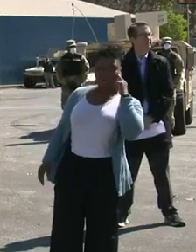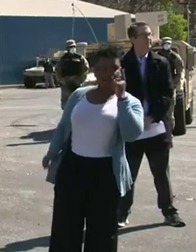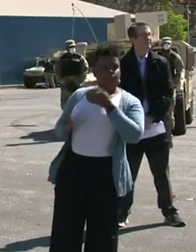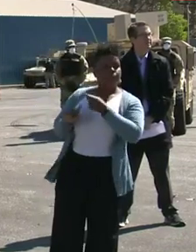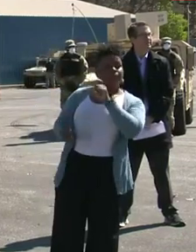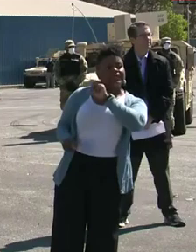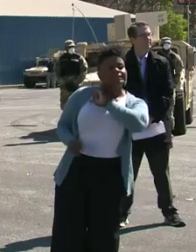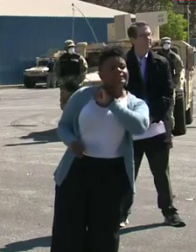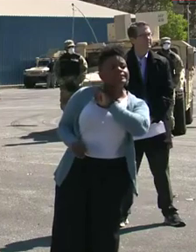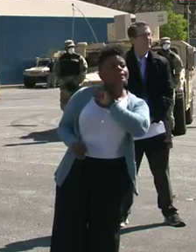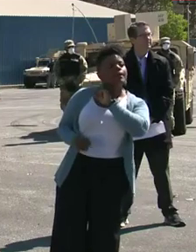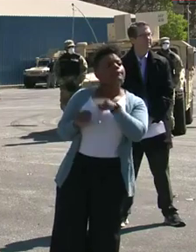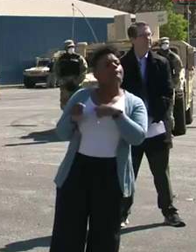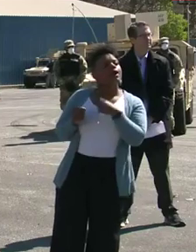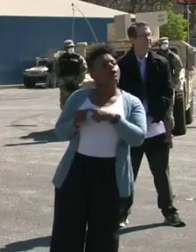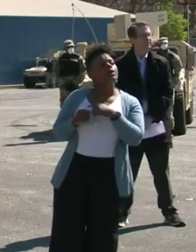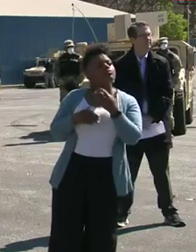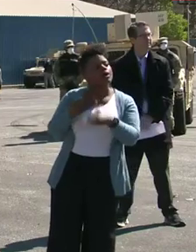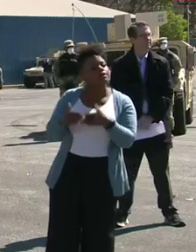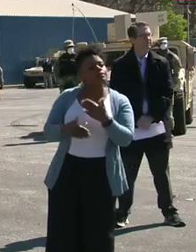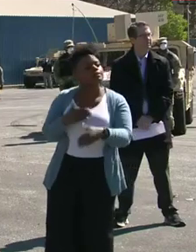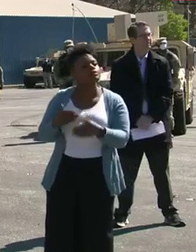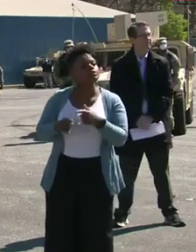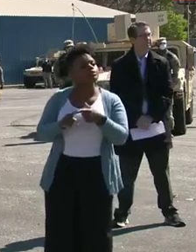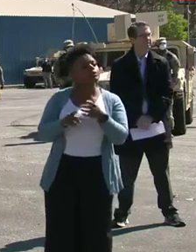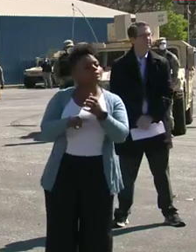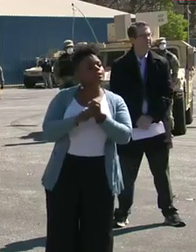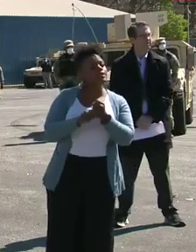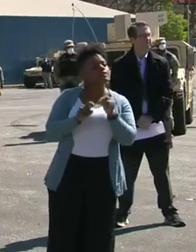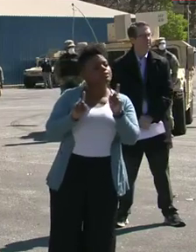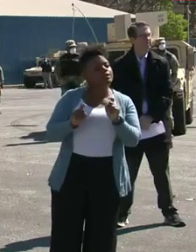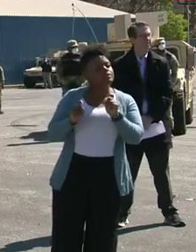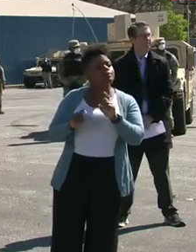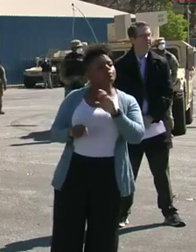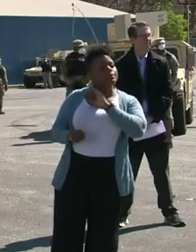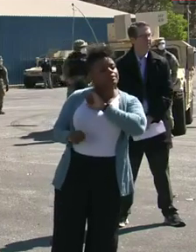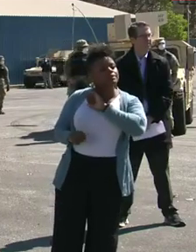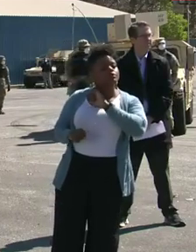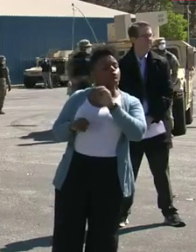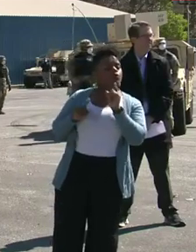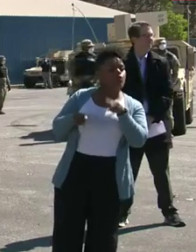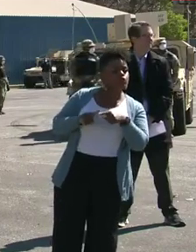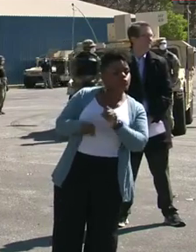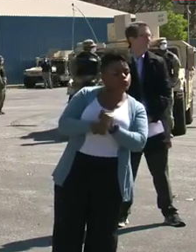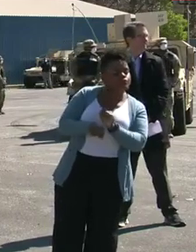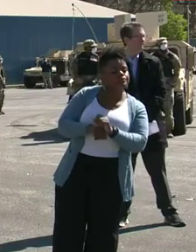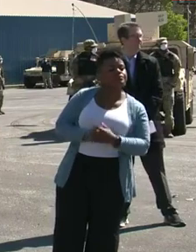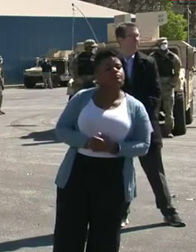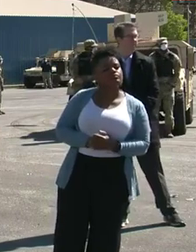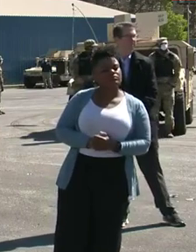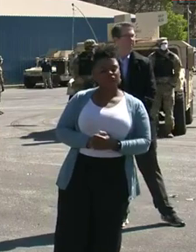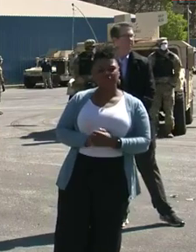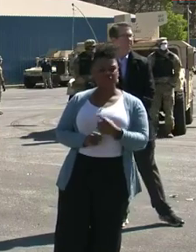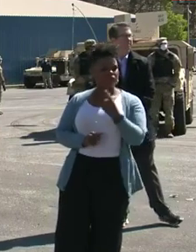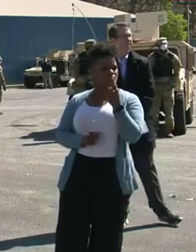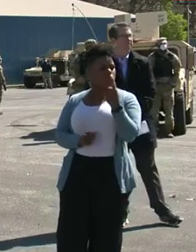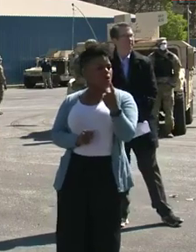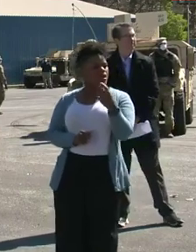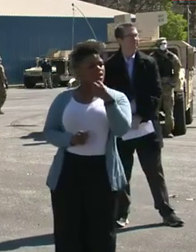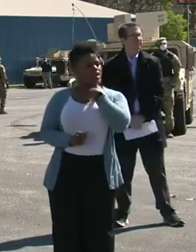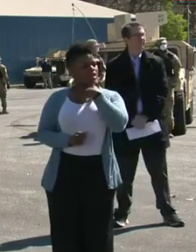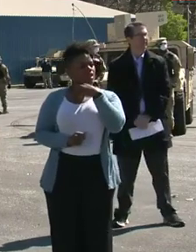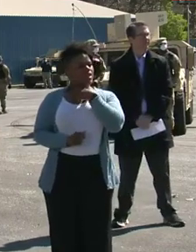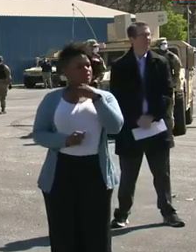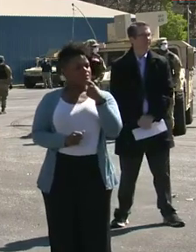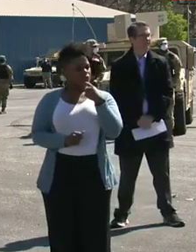process now of getting tested before they come into work. And one of the criticisms is that they're using the same